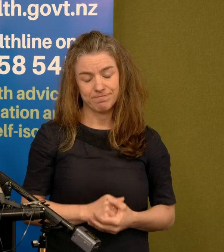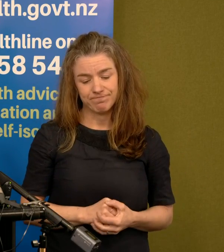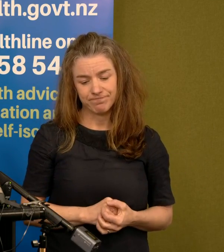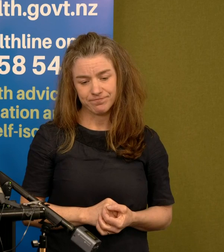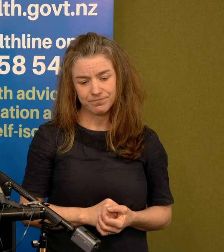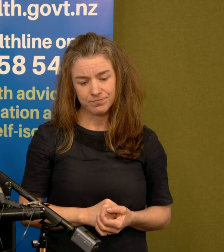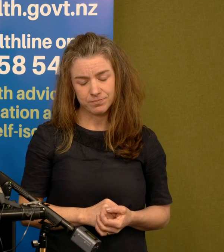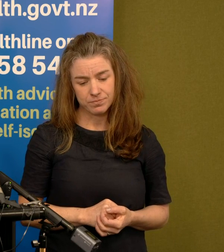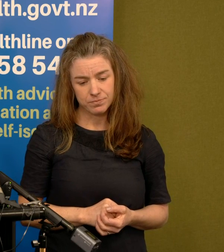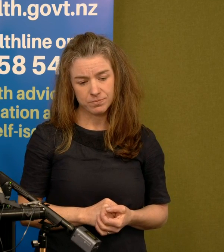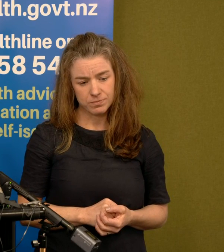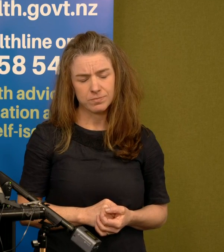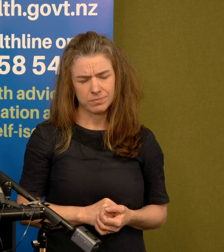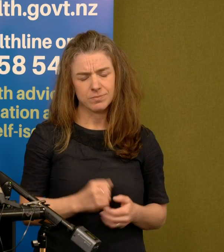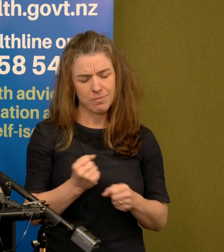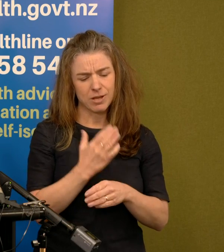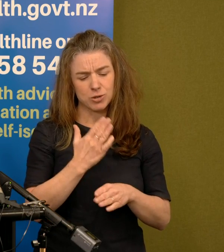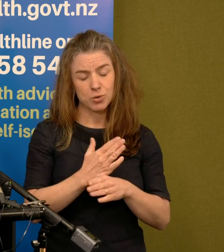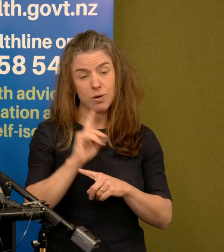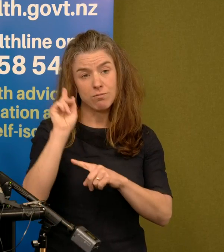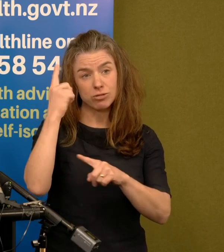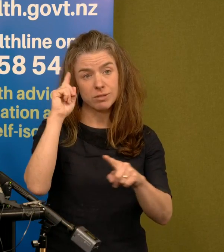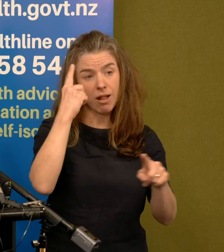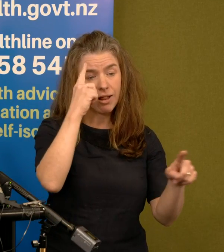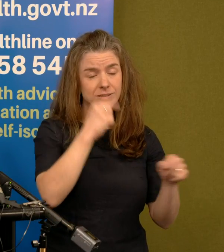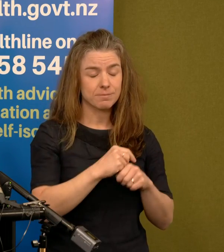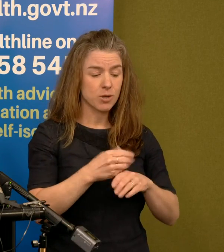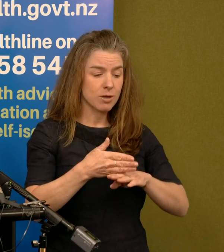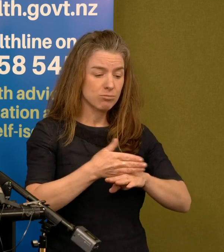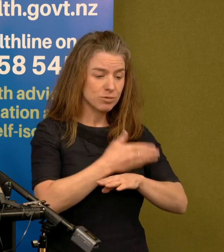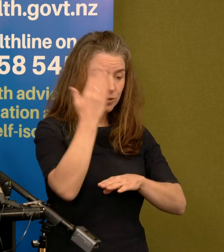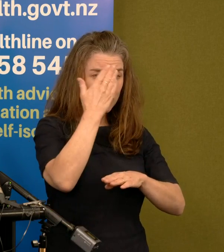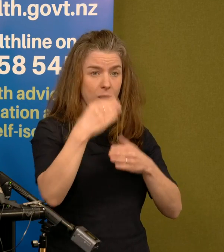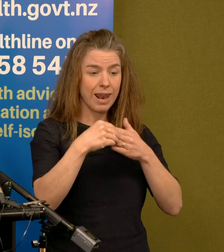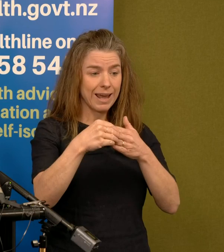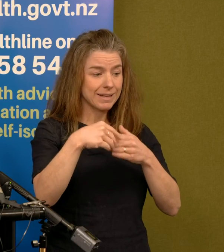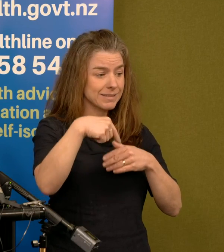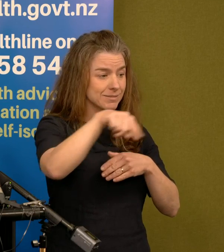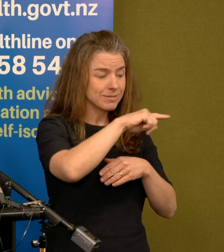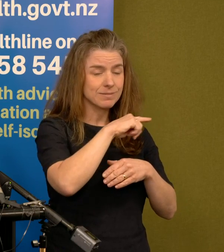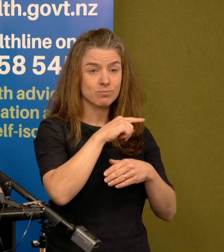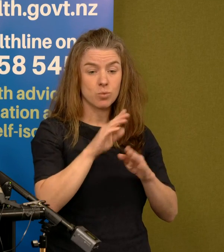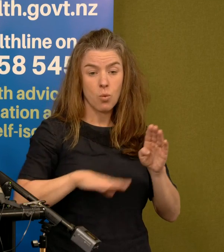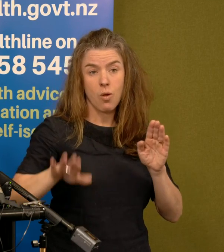that principals and early learning centre leaders throughout the country receive the same